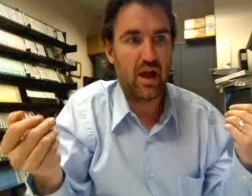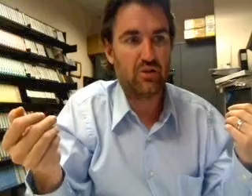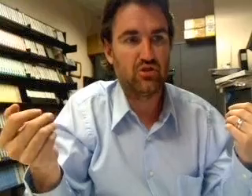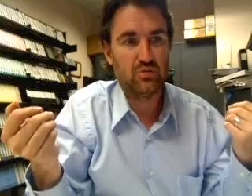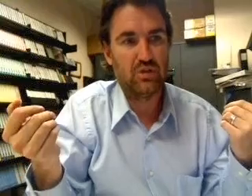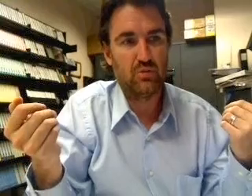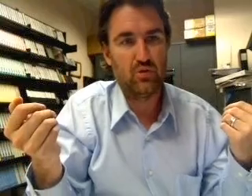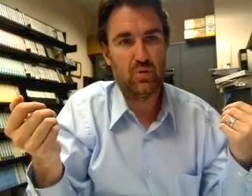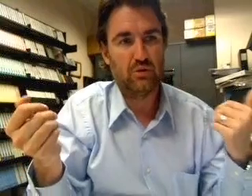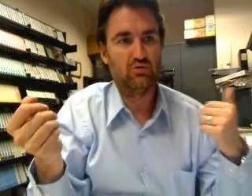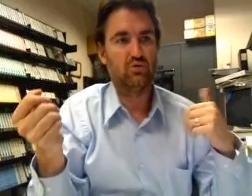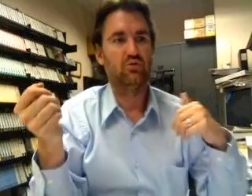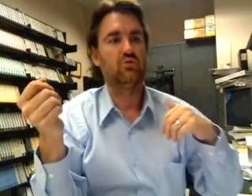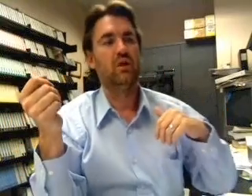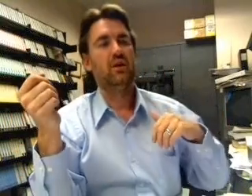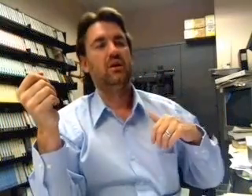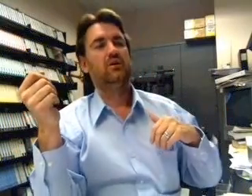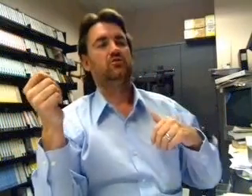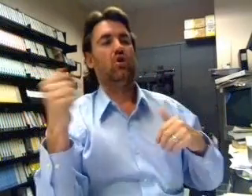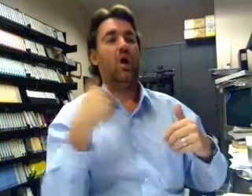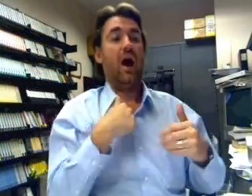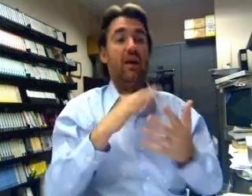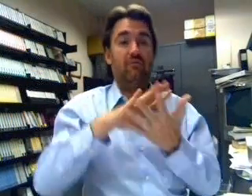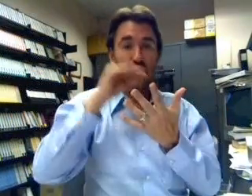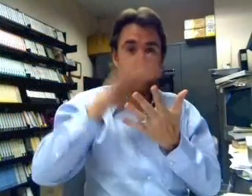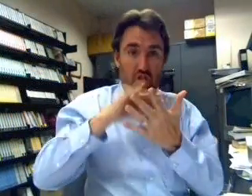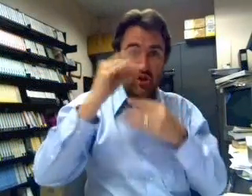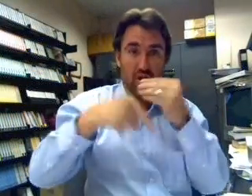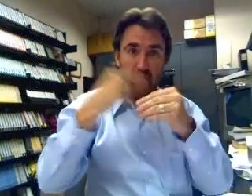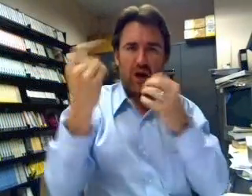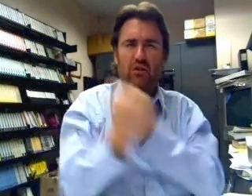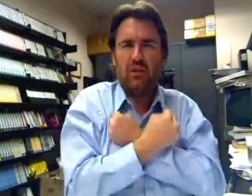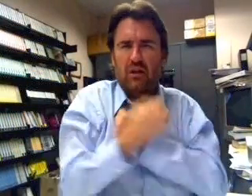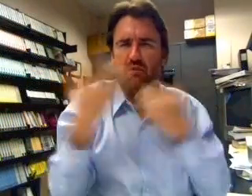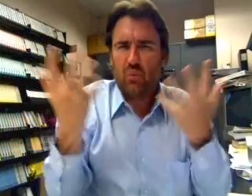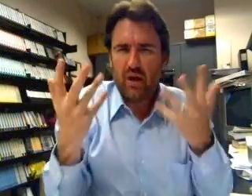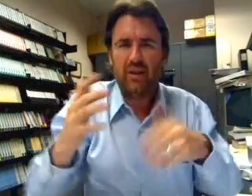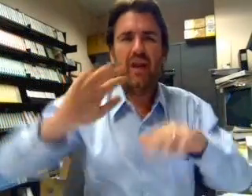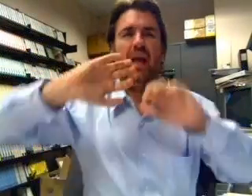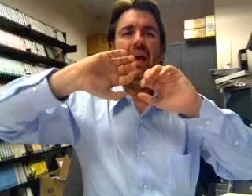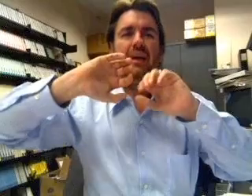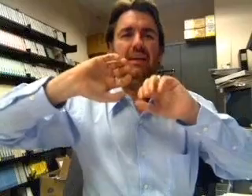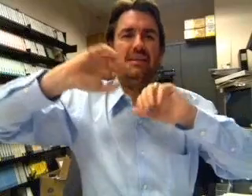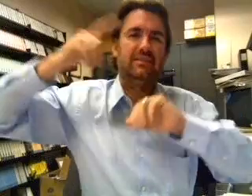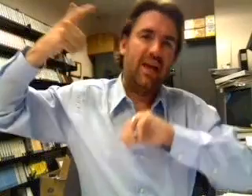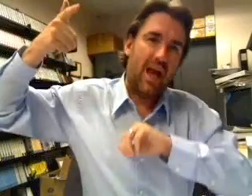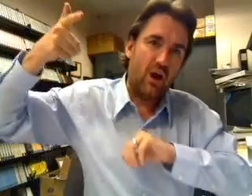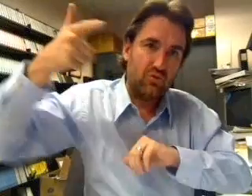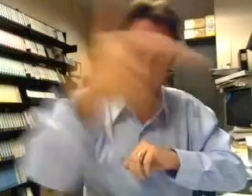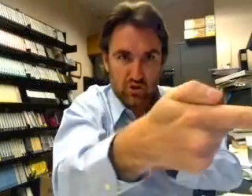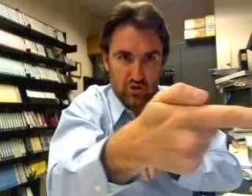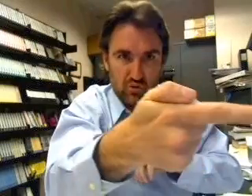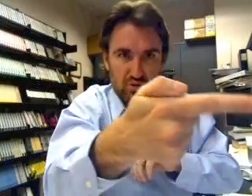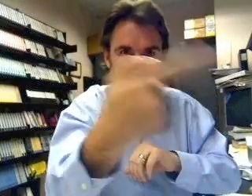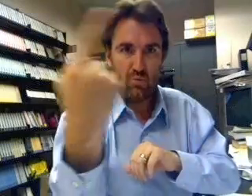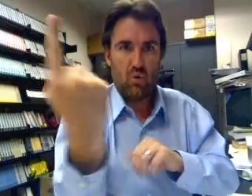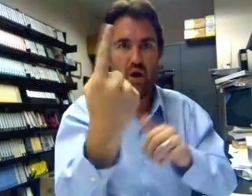How to shoot someone who outdrew you. So I've learned about love, what is how to shoot